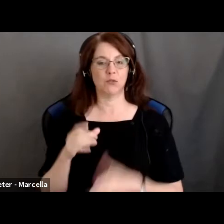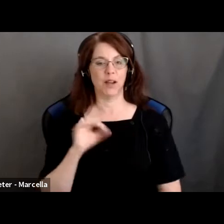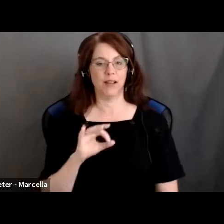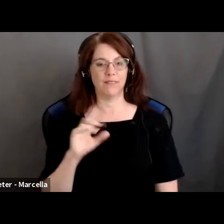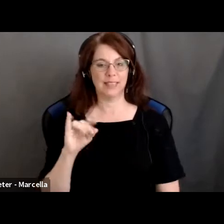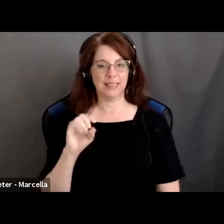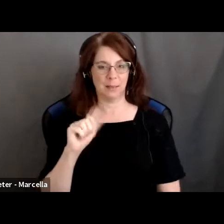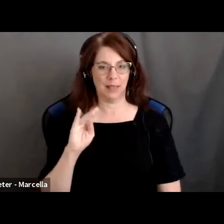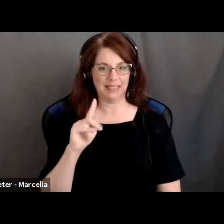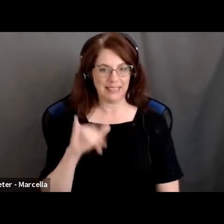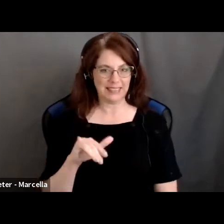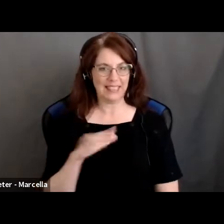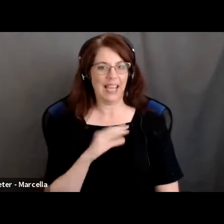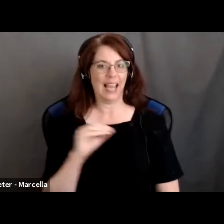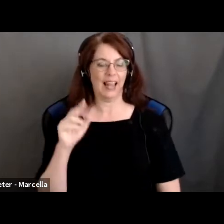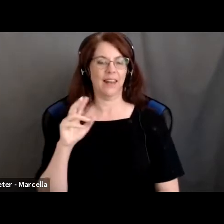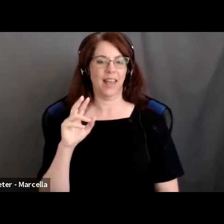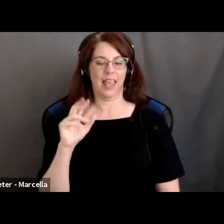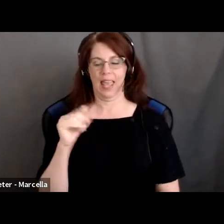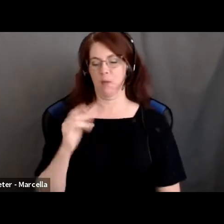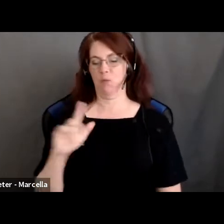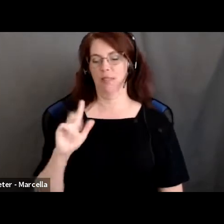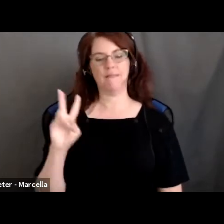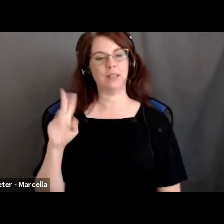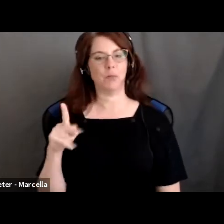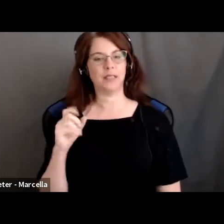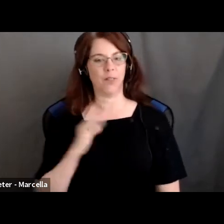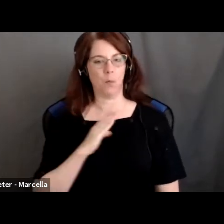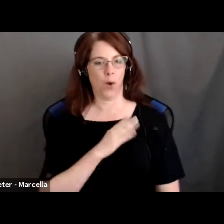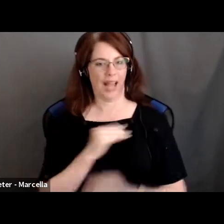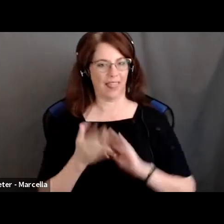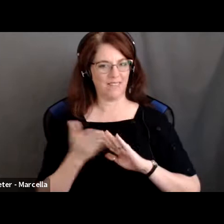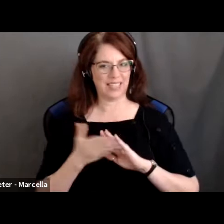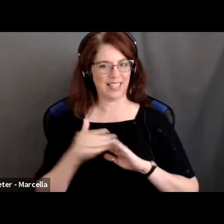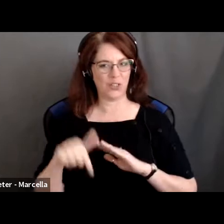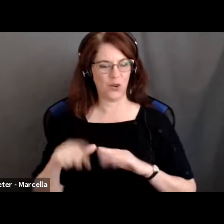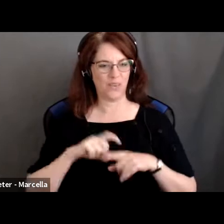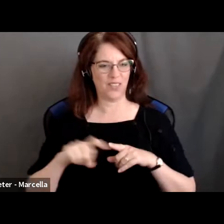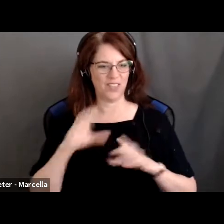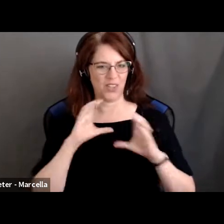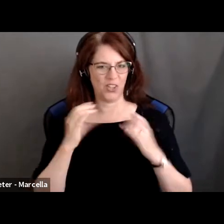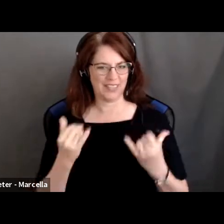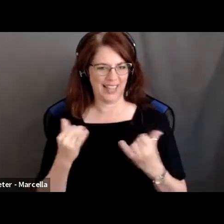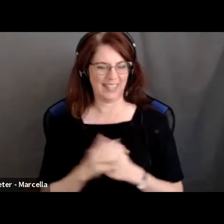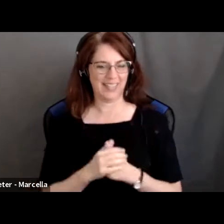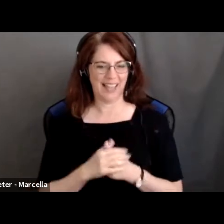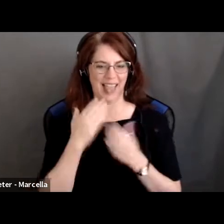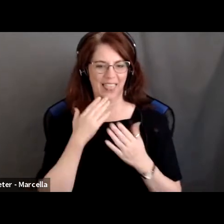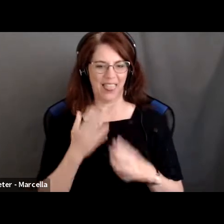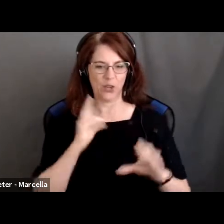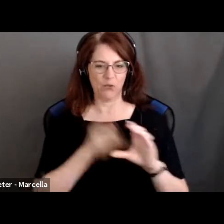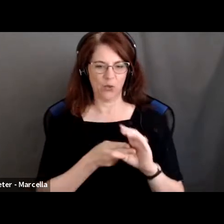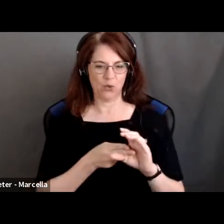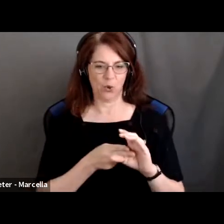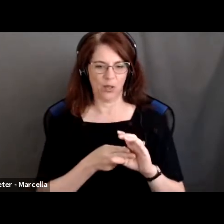Vice President of the board and the facilitator of the call today. Thank you for joining us for